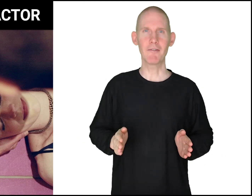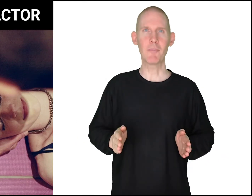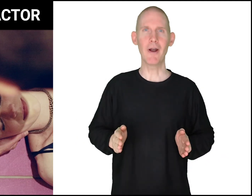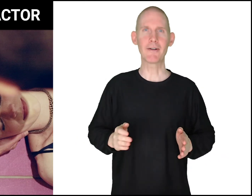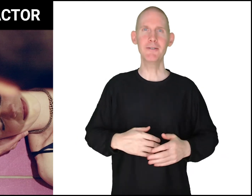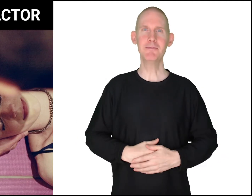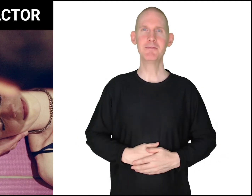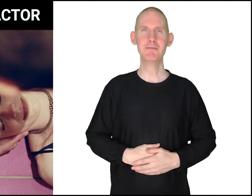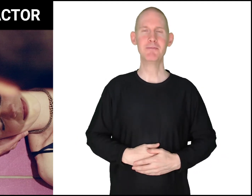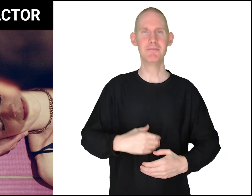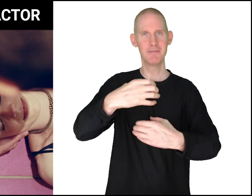Chiropractor.